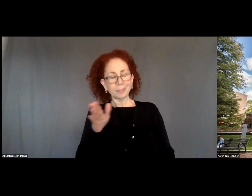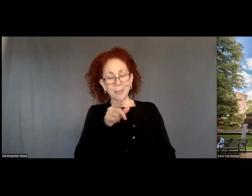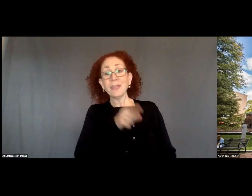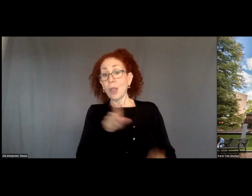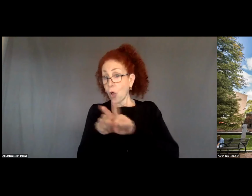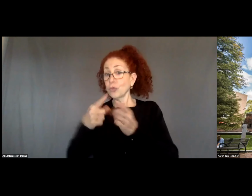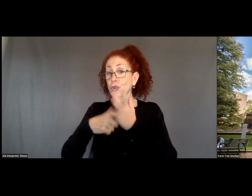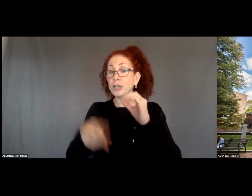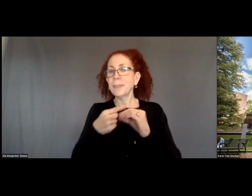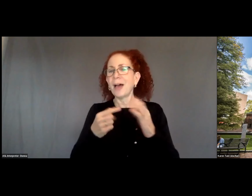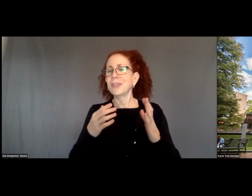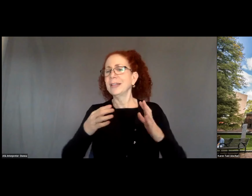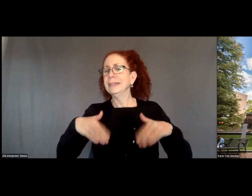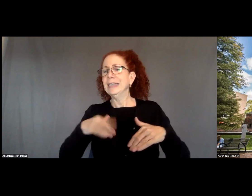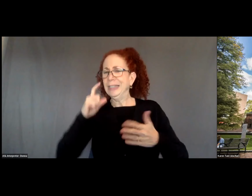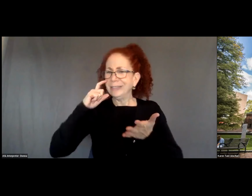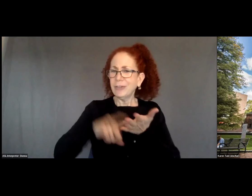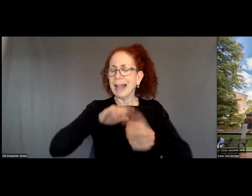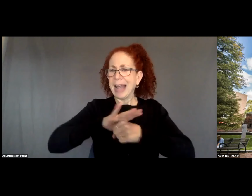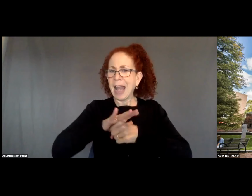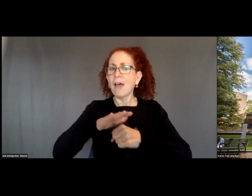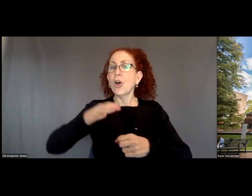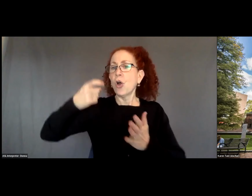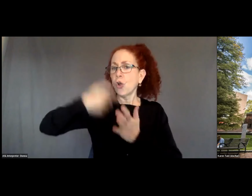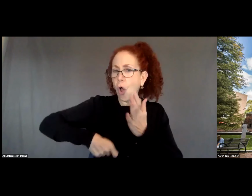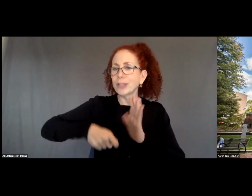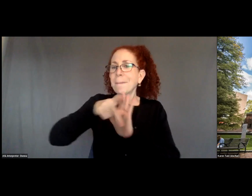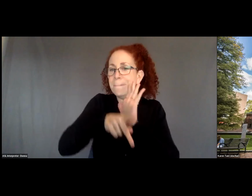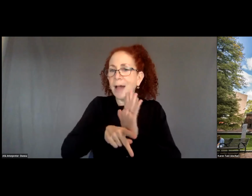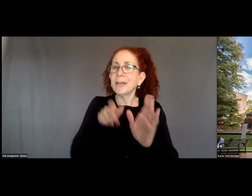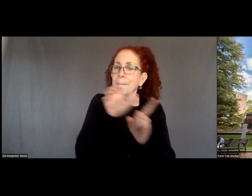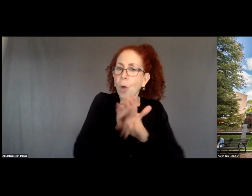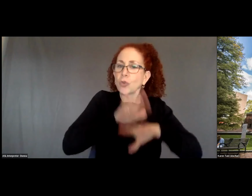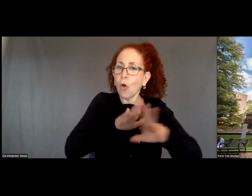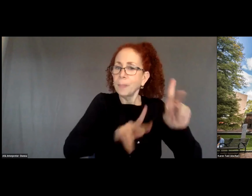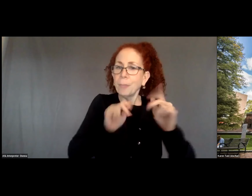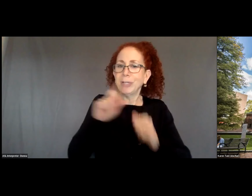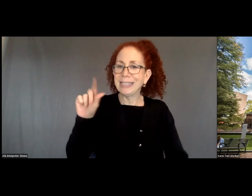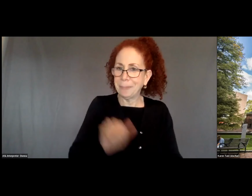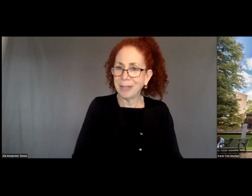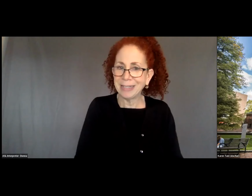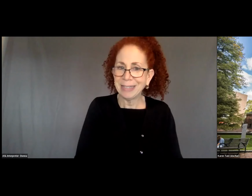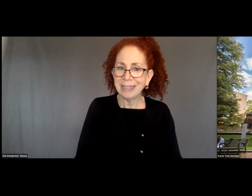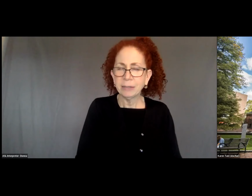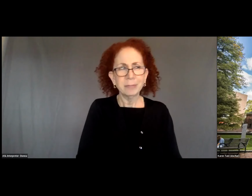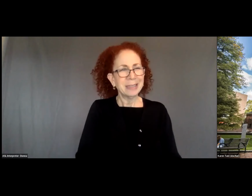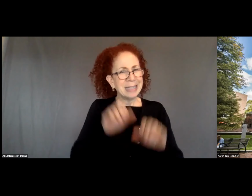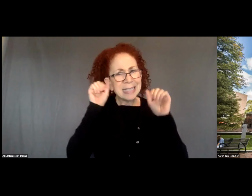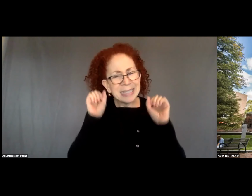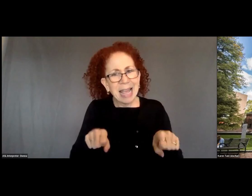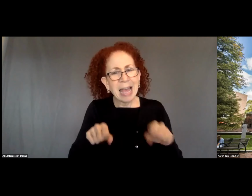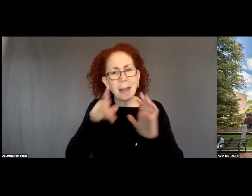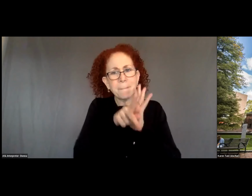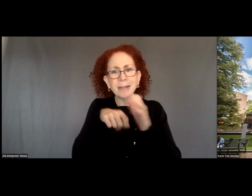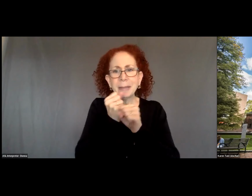the under-recognized costs that various policies impose on people with disabilities. Is there a way to get